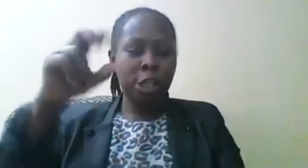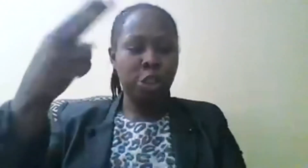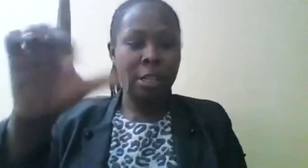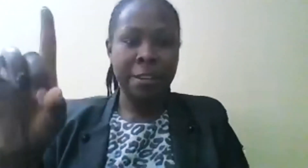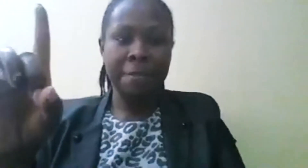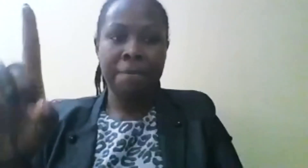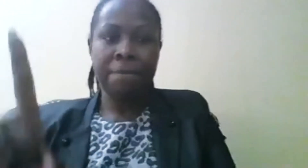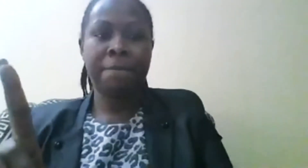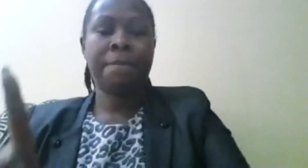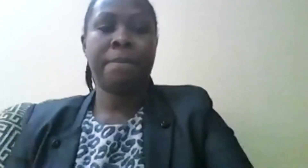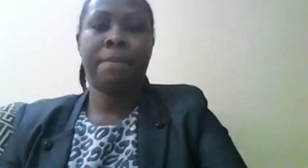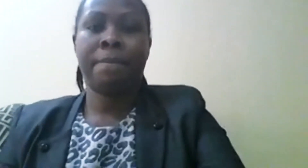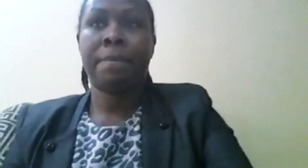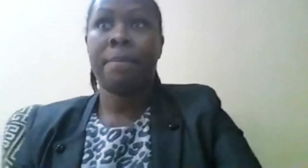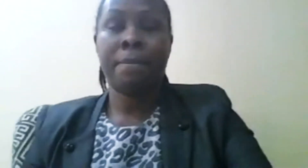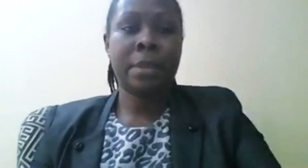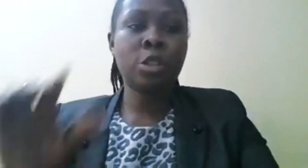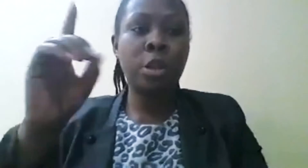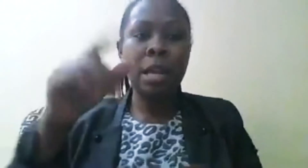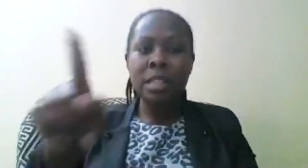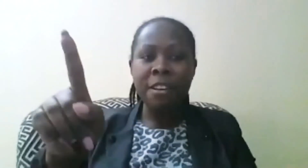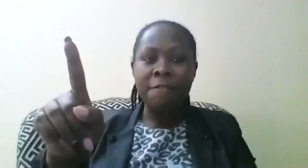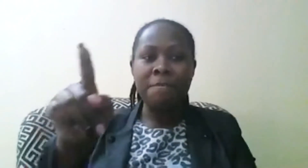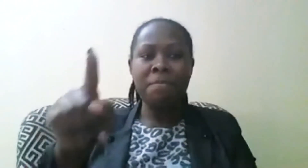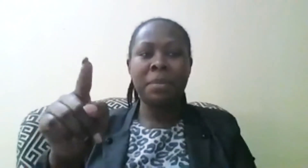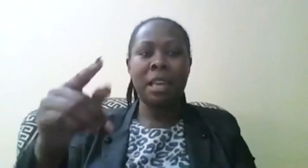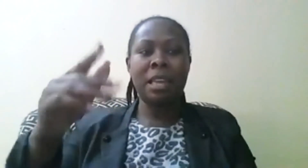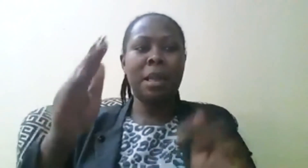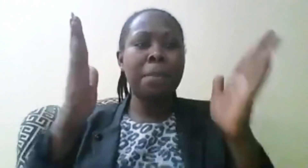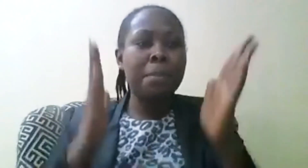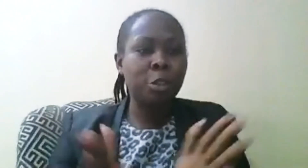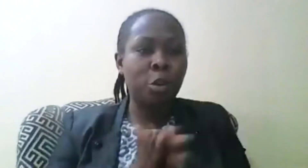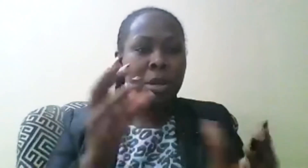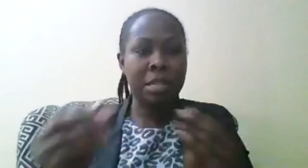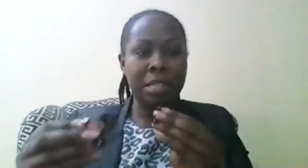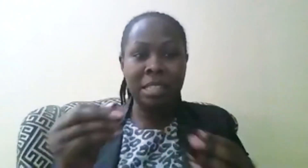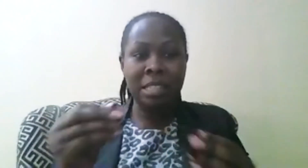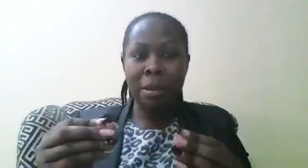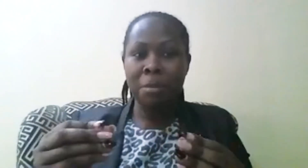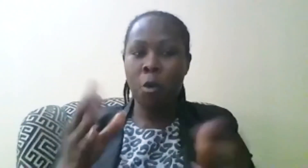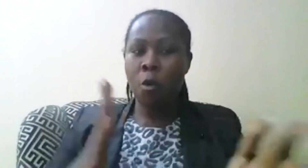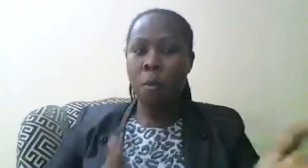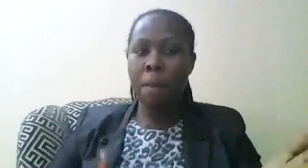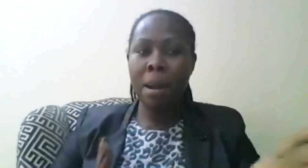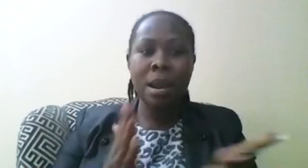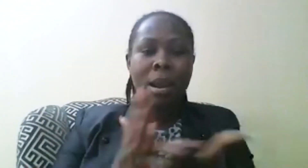Dr. Shide Oluje is a person with